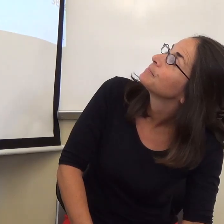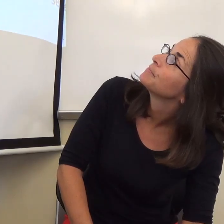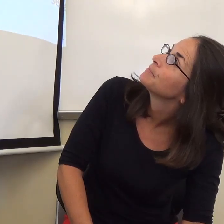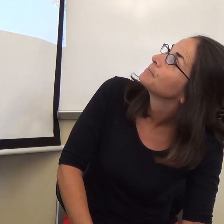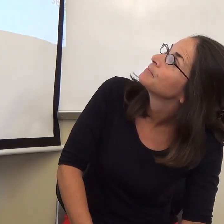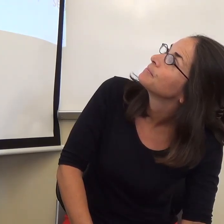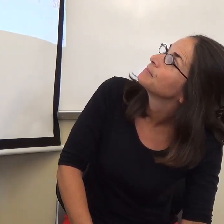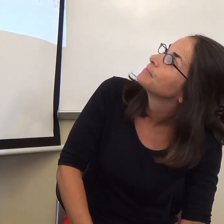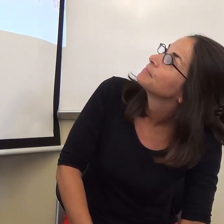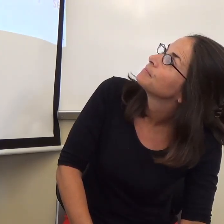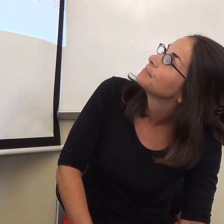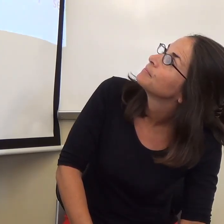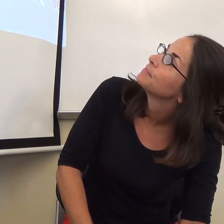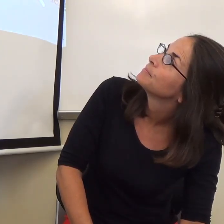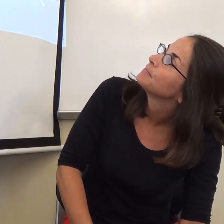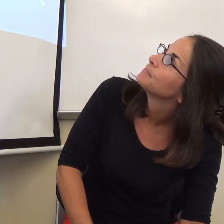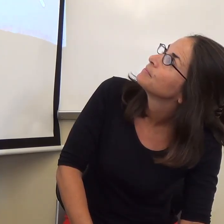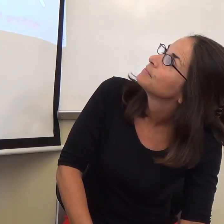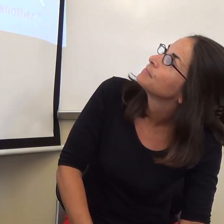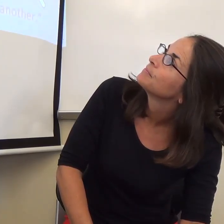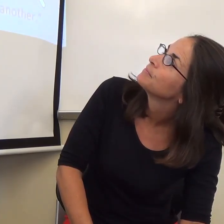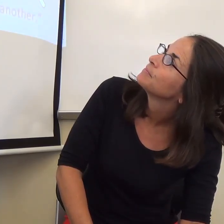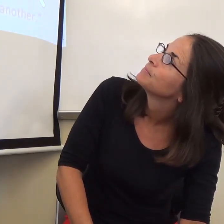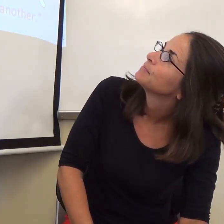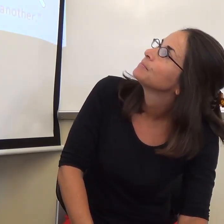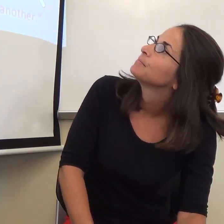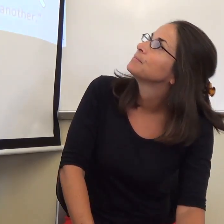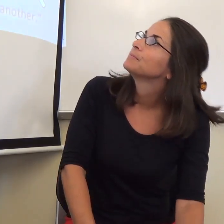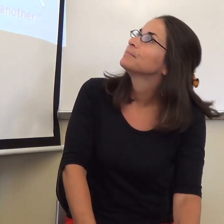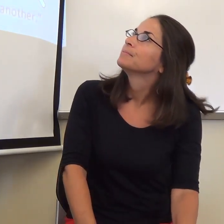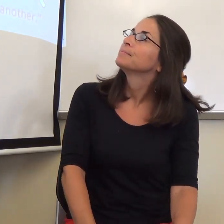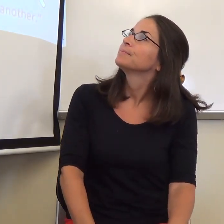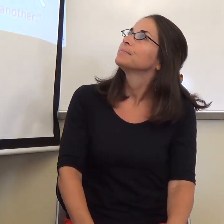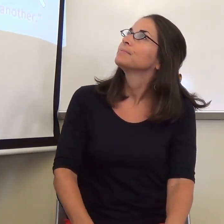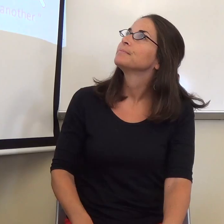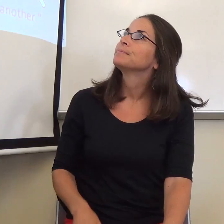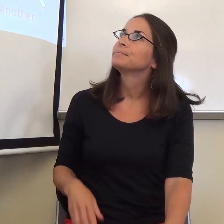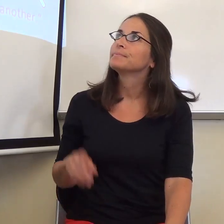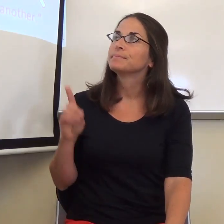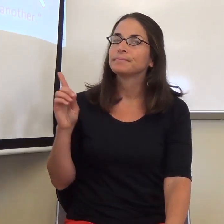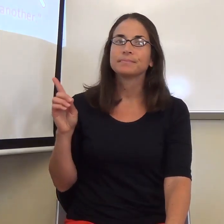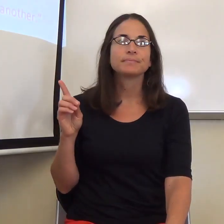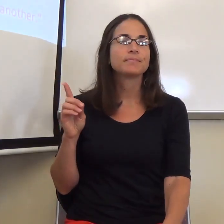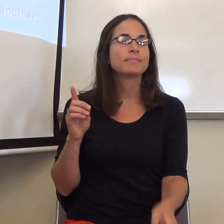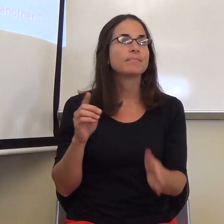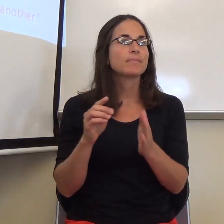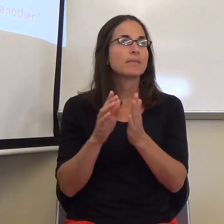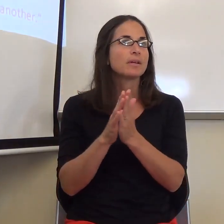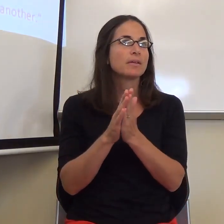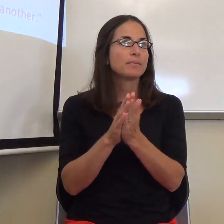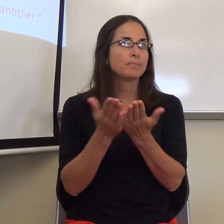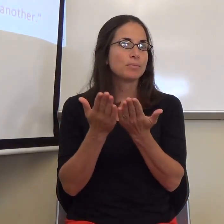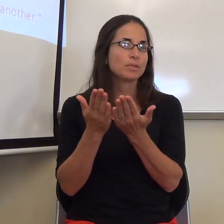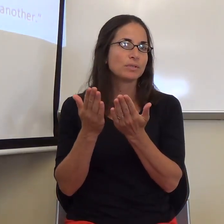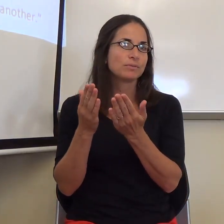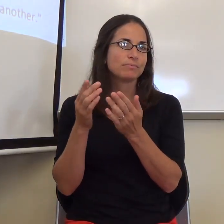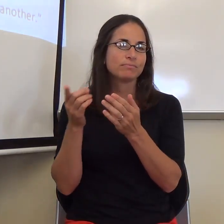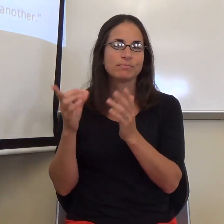is, you know, this, the other good thing about this, the textbook is fine, but this is something, every time we have a reading